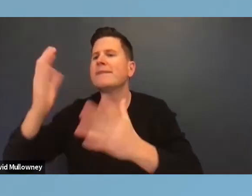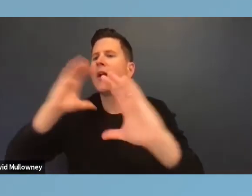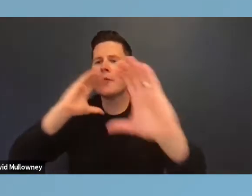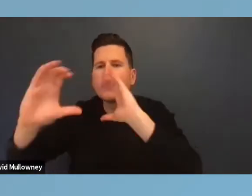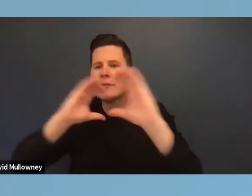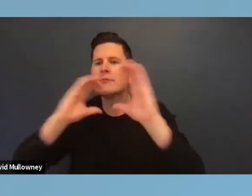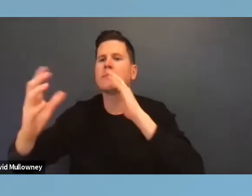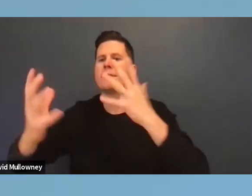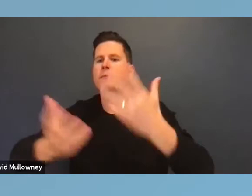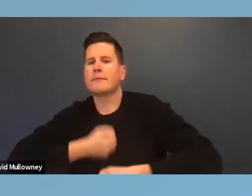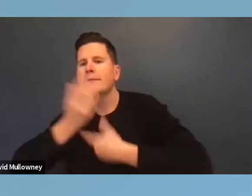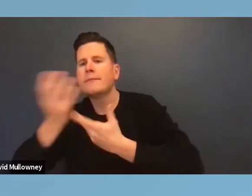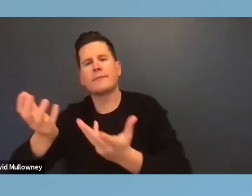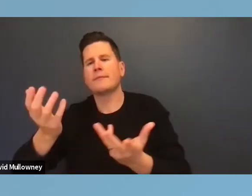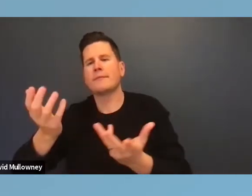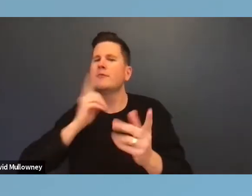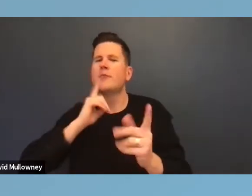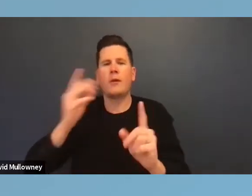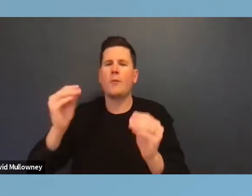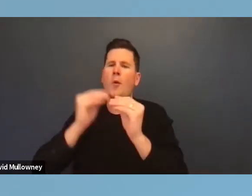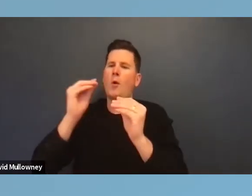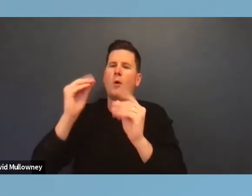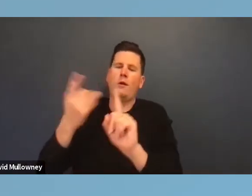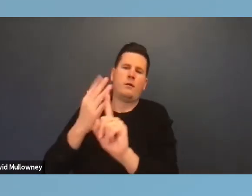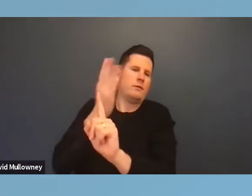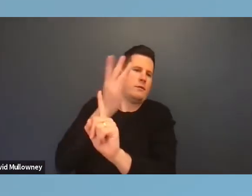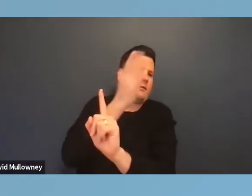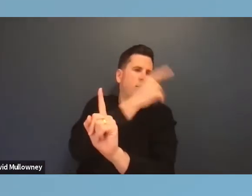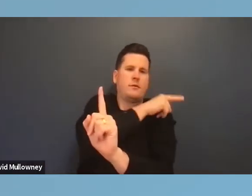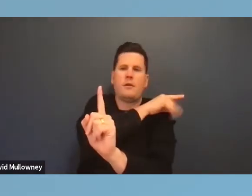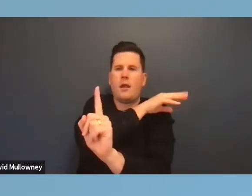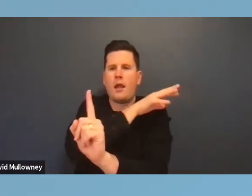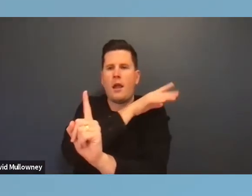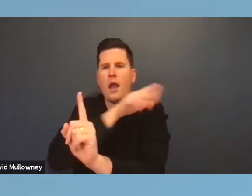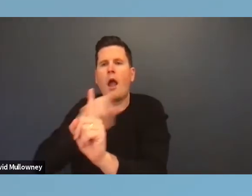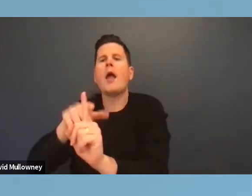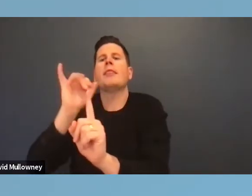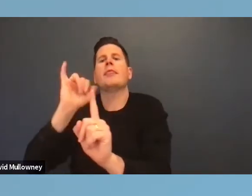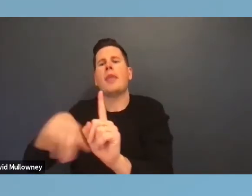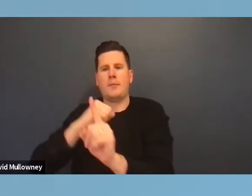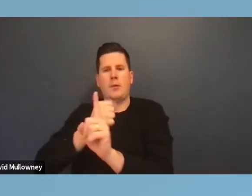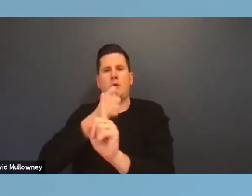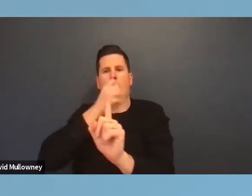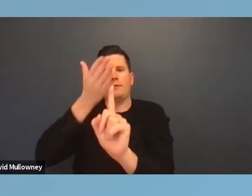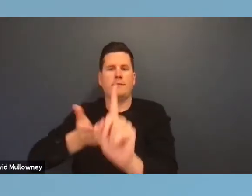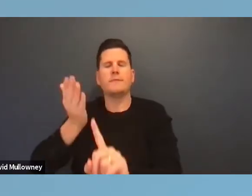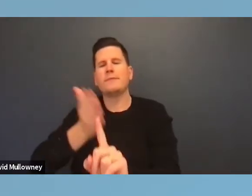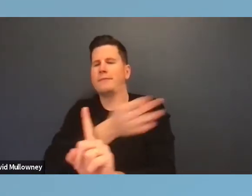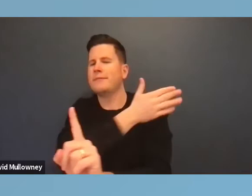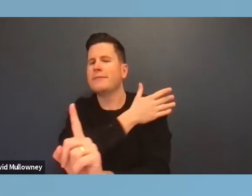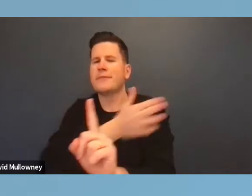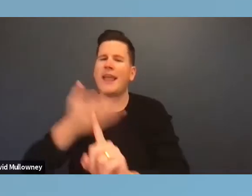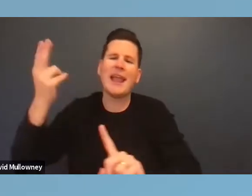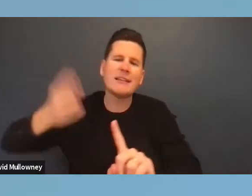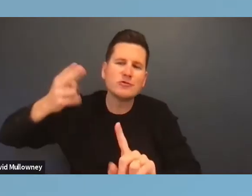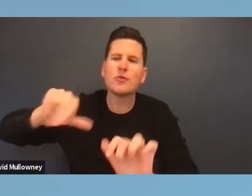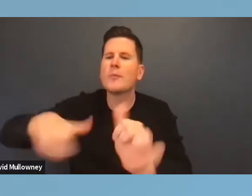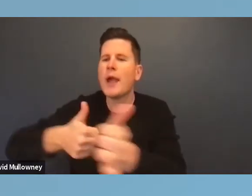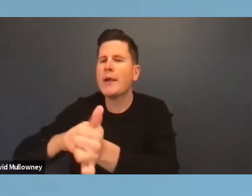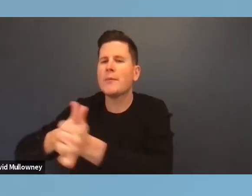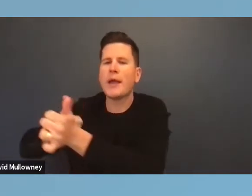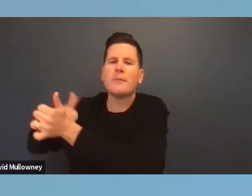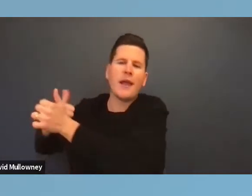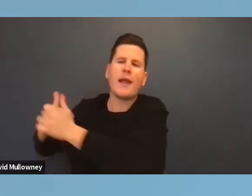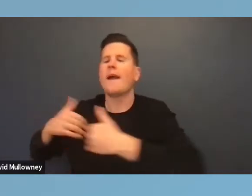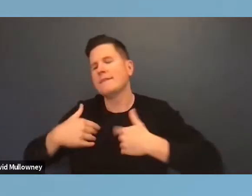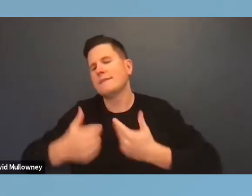cognitive ability and their communication. So it really has a lot more to do with than just being a deaf person